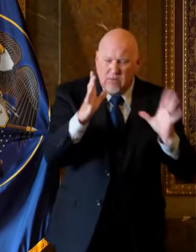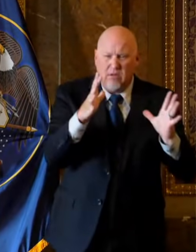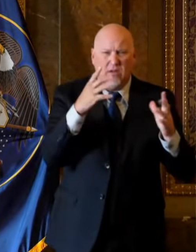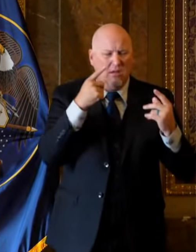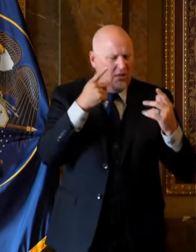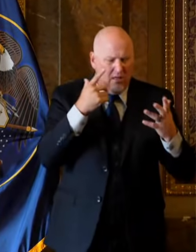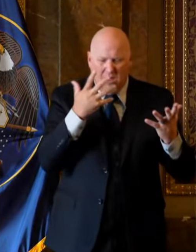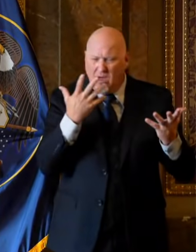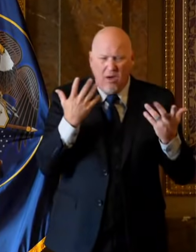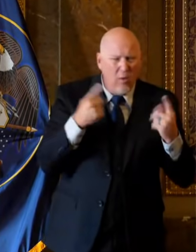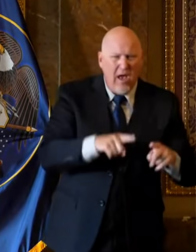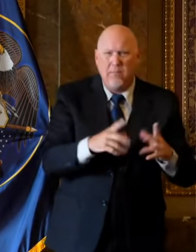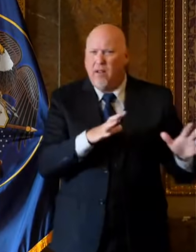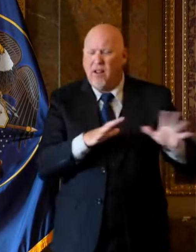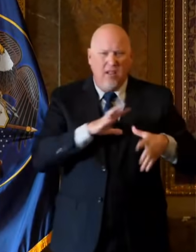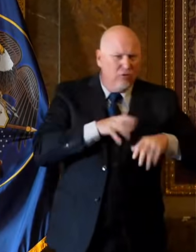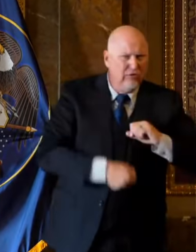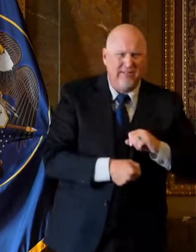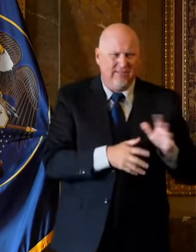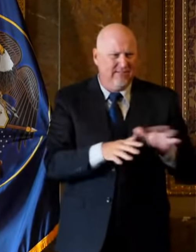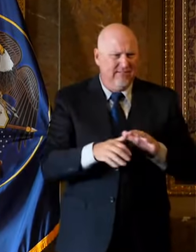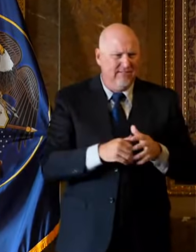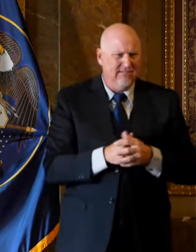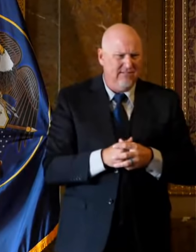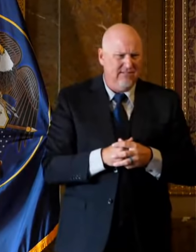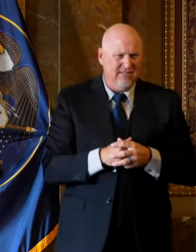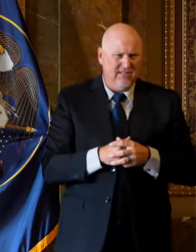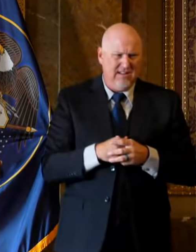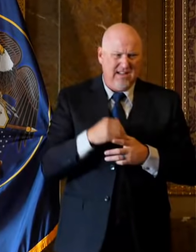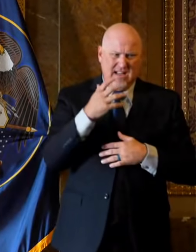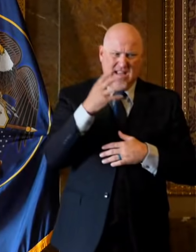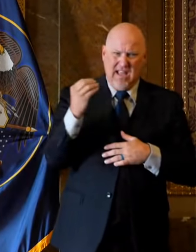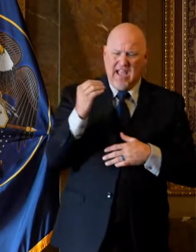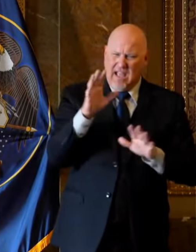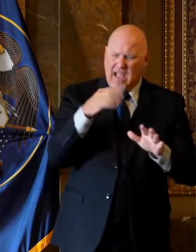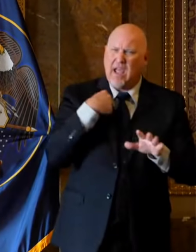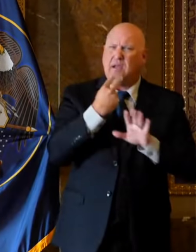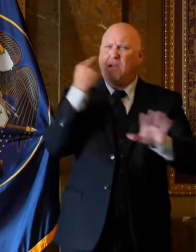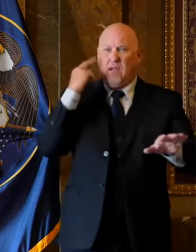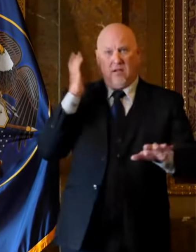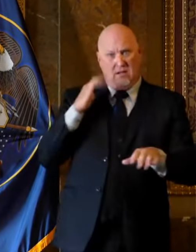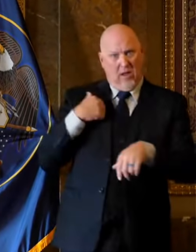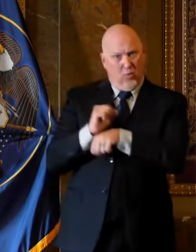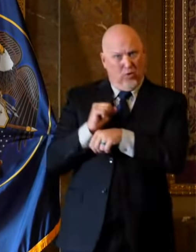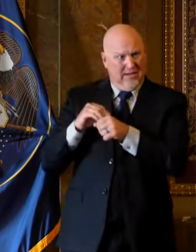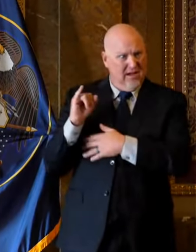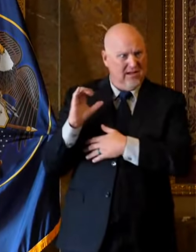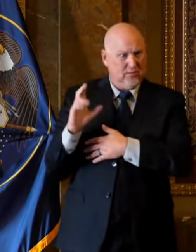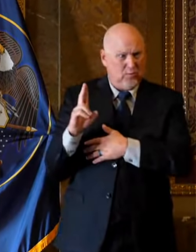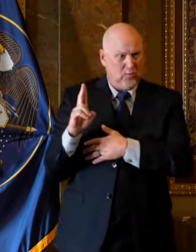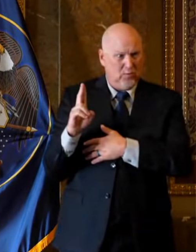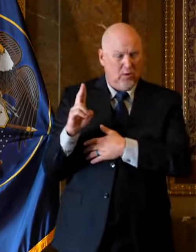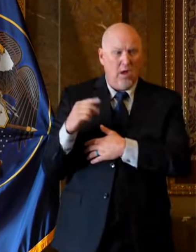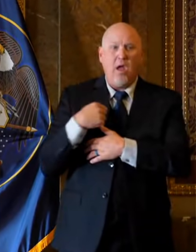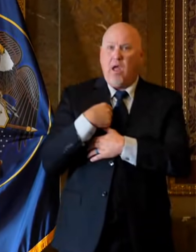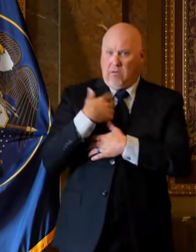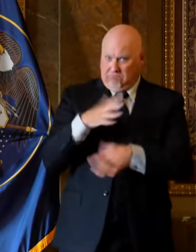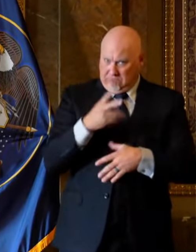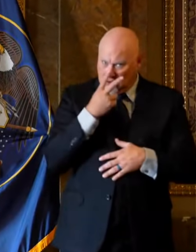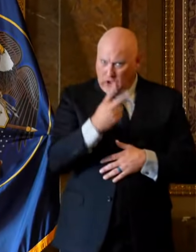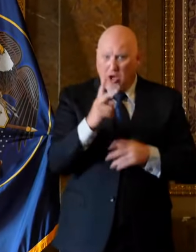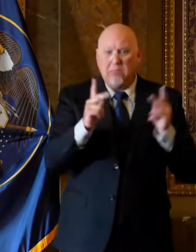patient, it takes a little bit out of your emotional bank account. A little bit of capital is